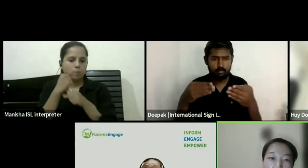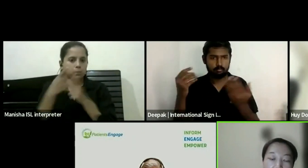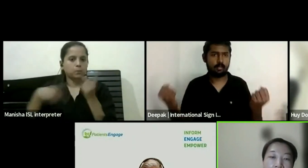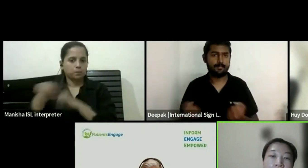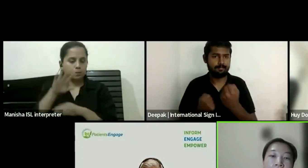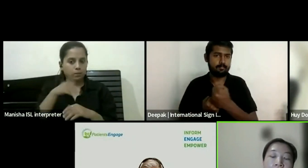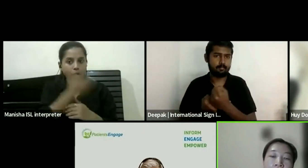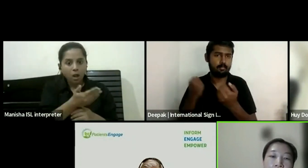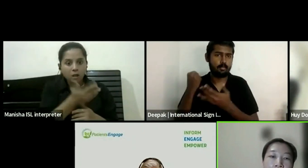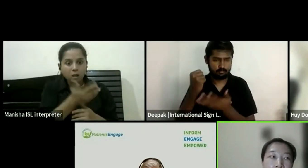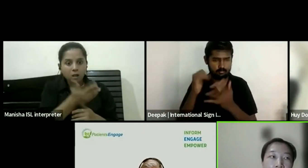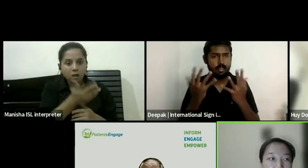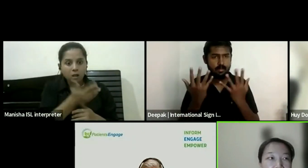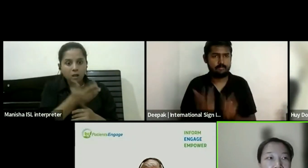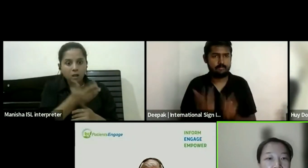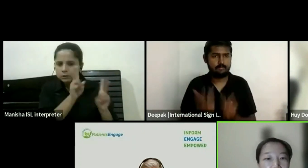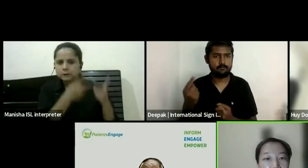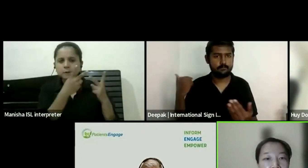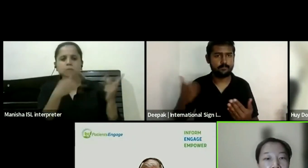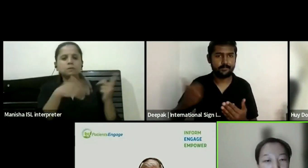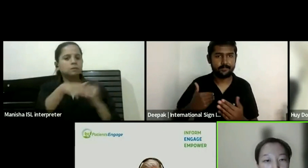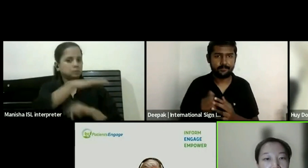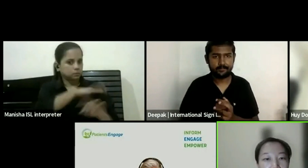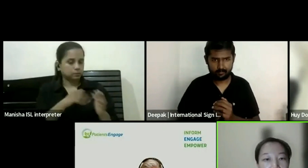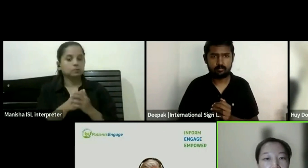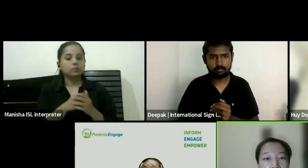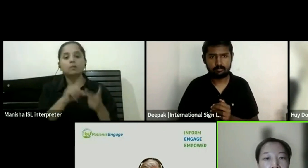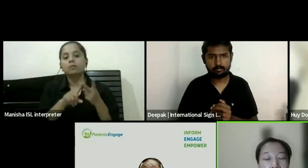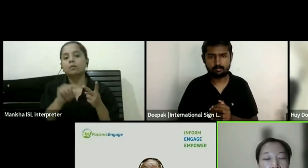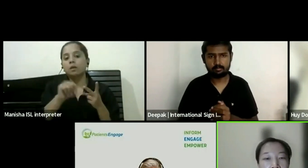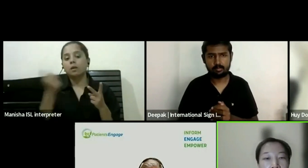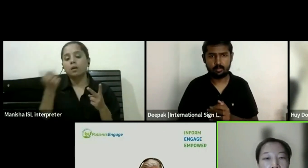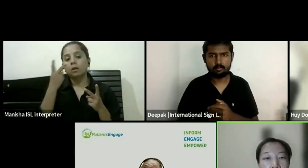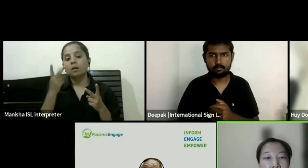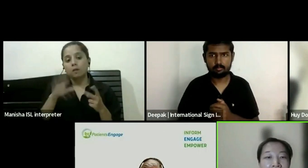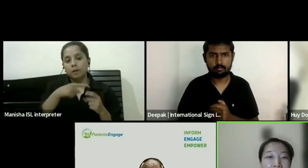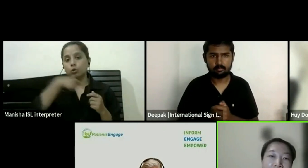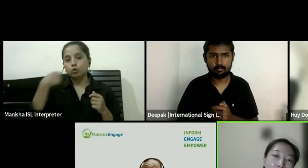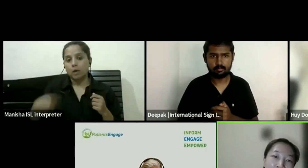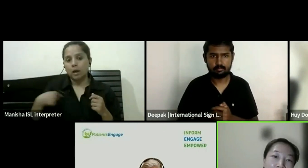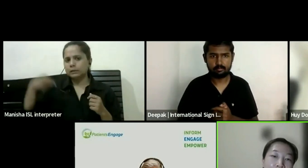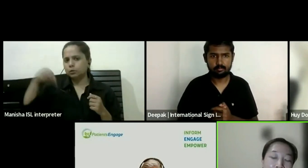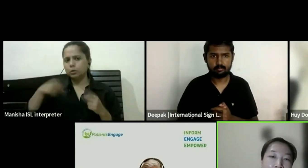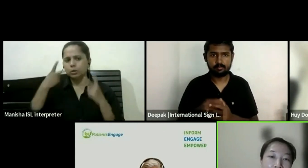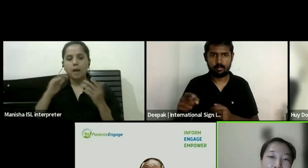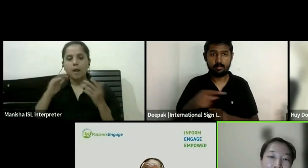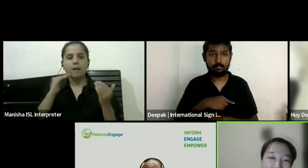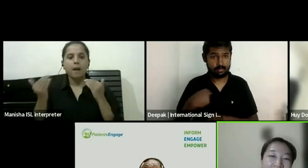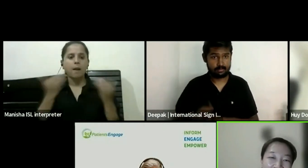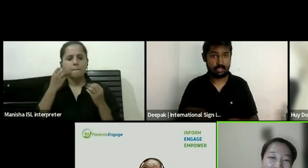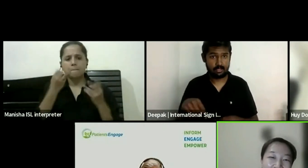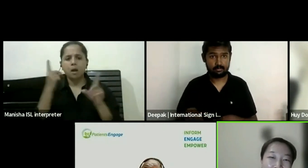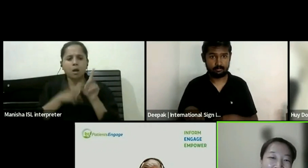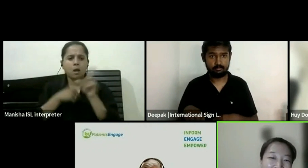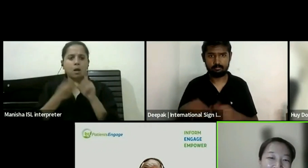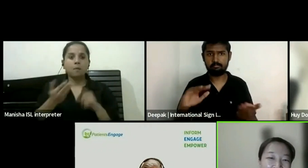disease area. Then secondly, I think also China today, compared with many years ago when